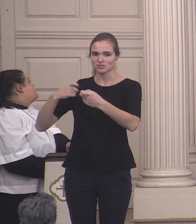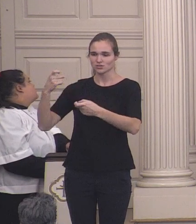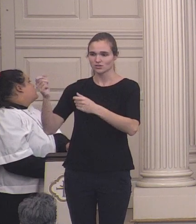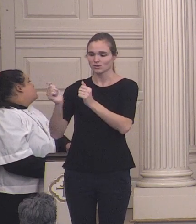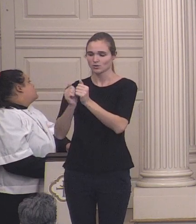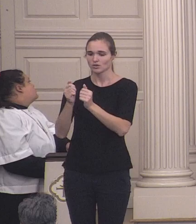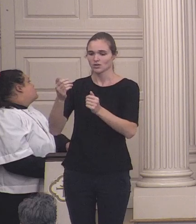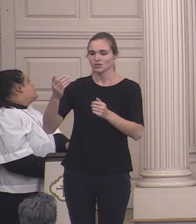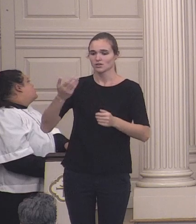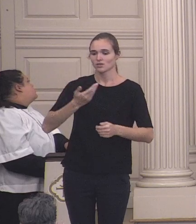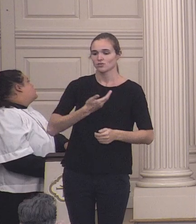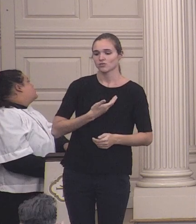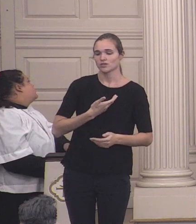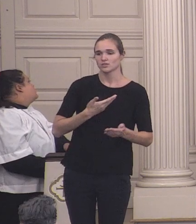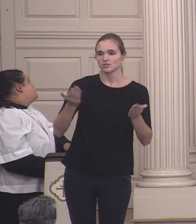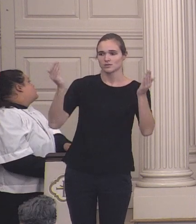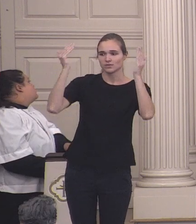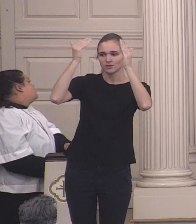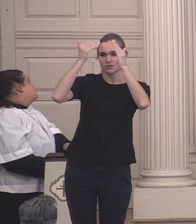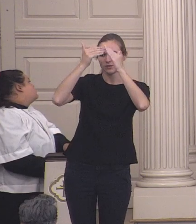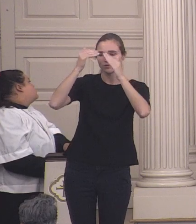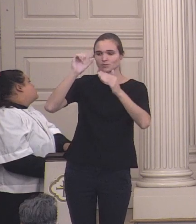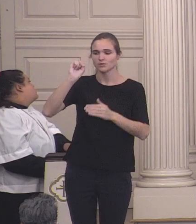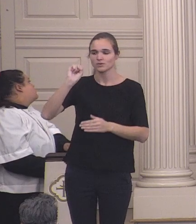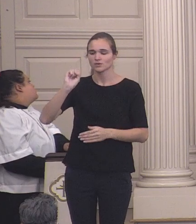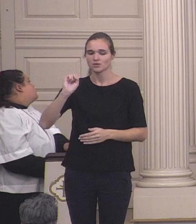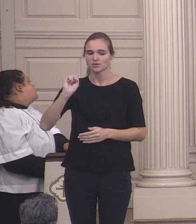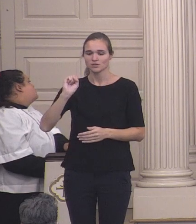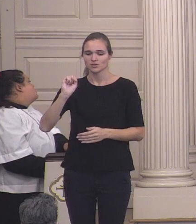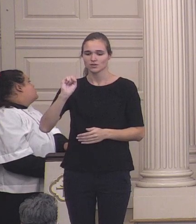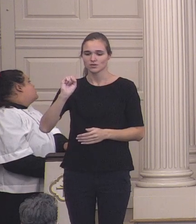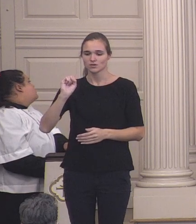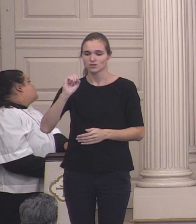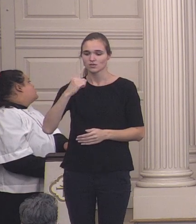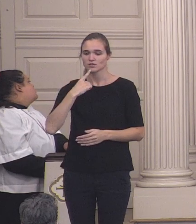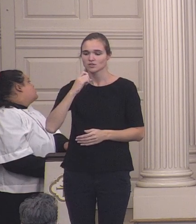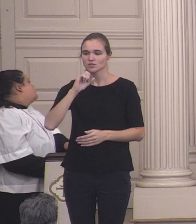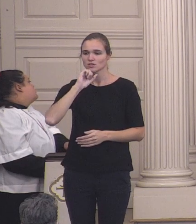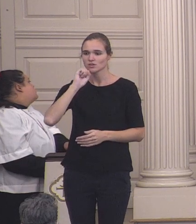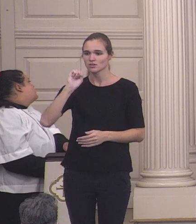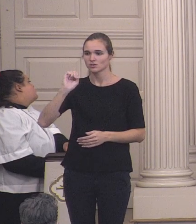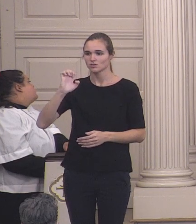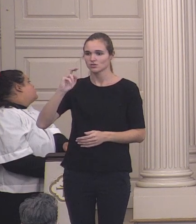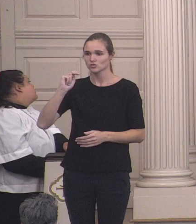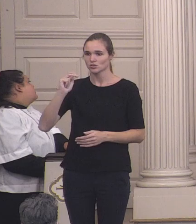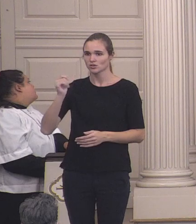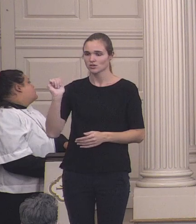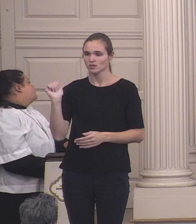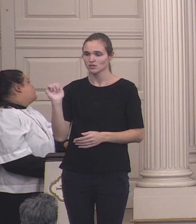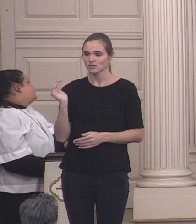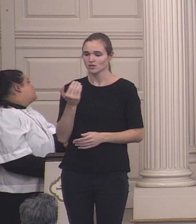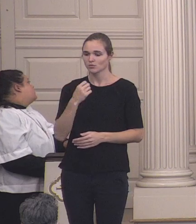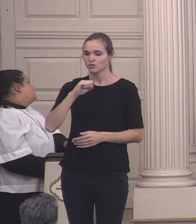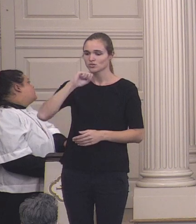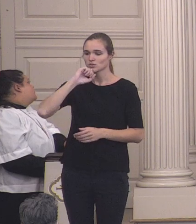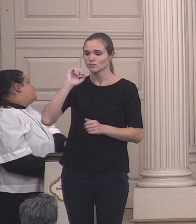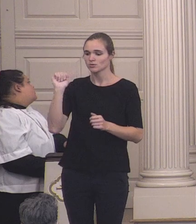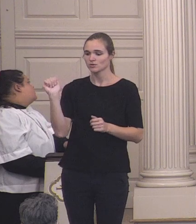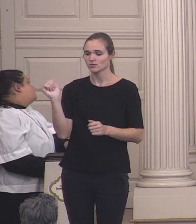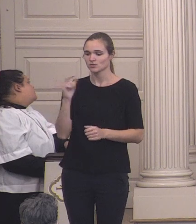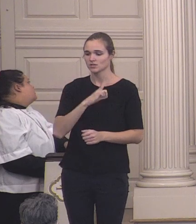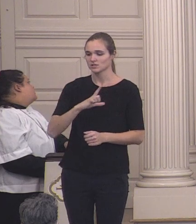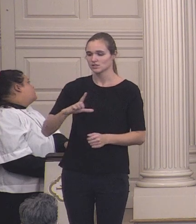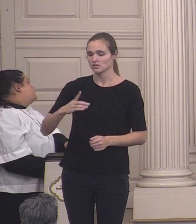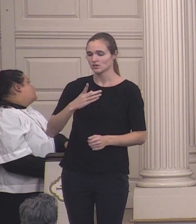together with Francis, our Pope, and Cardinal Sean, our Bishop, and all the clergy.